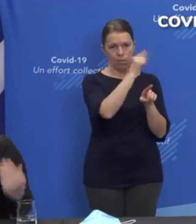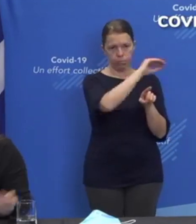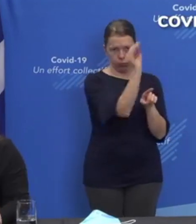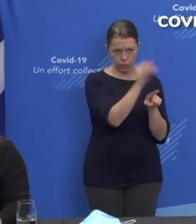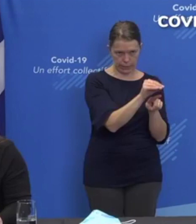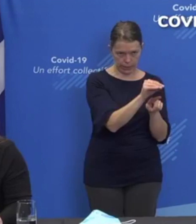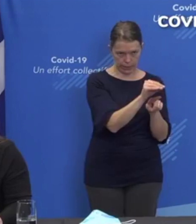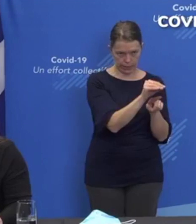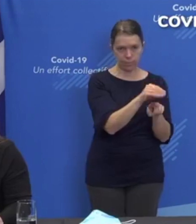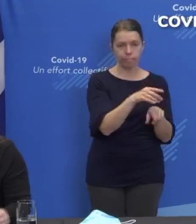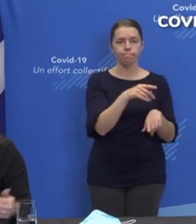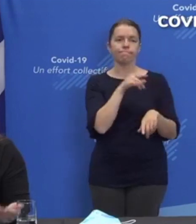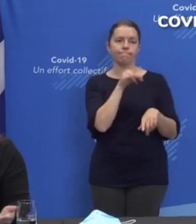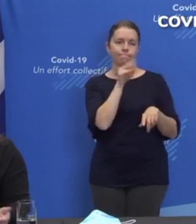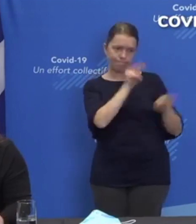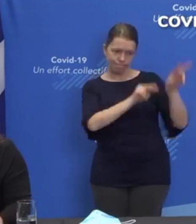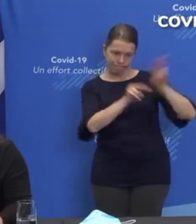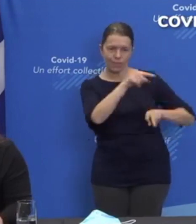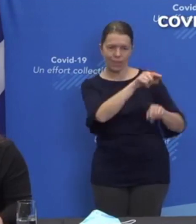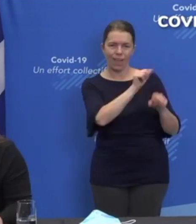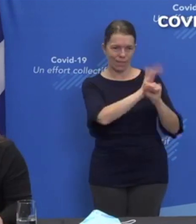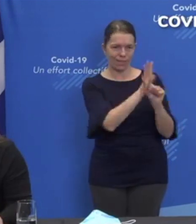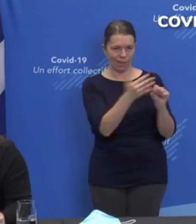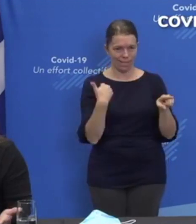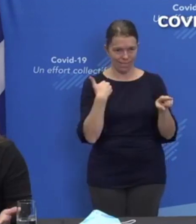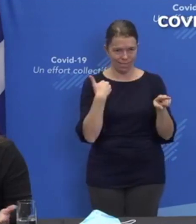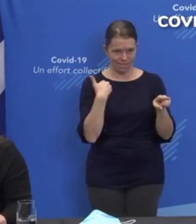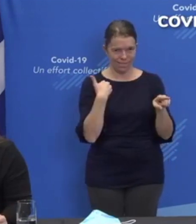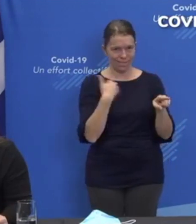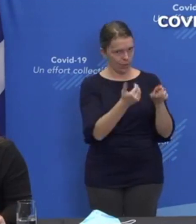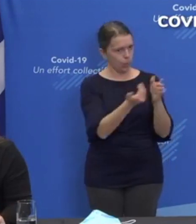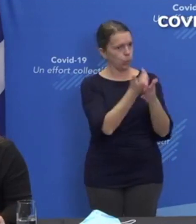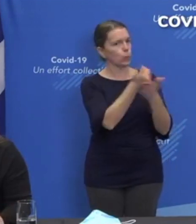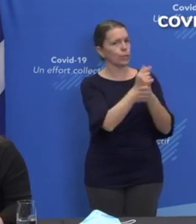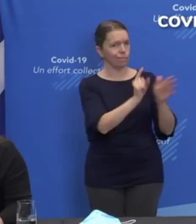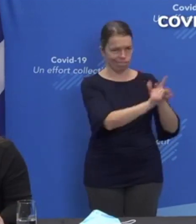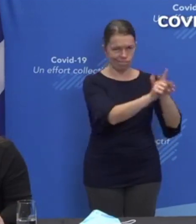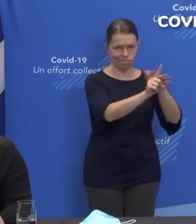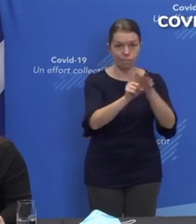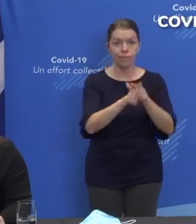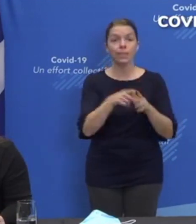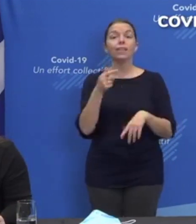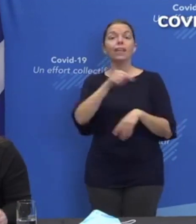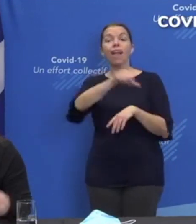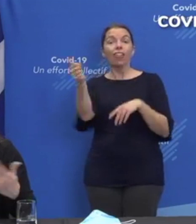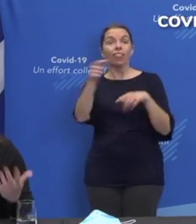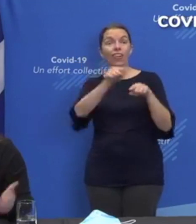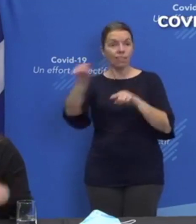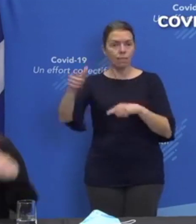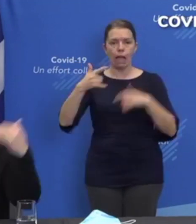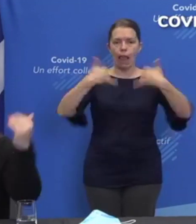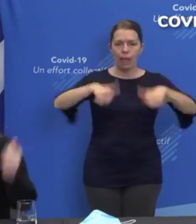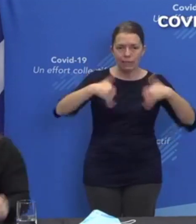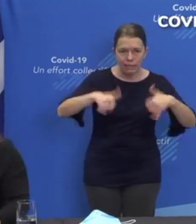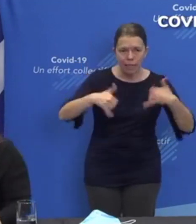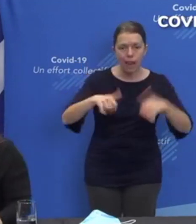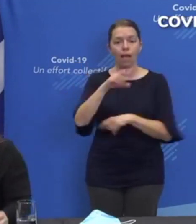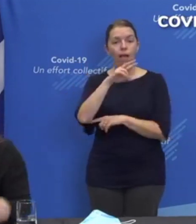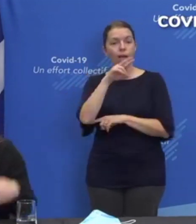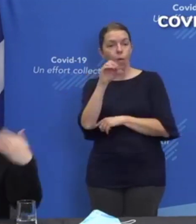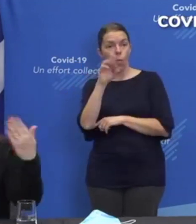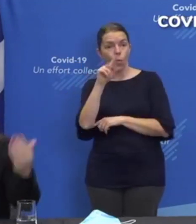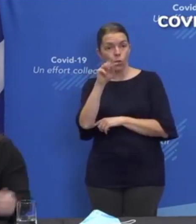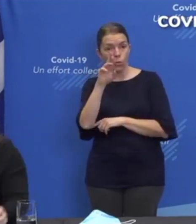we are seeing emerging new neighborhoods like La Salle, La Chine, and Rivière-des-Prairies that